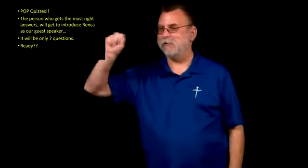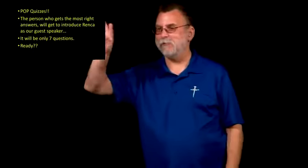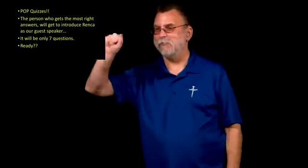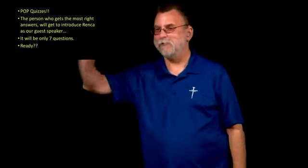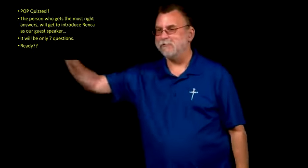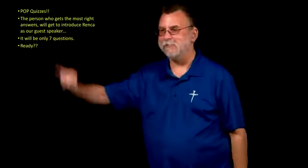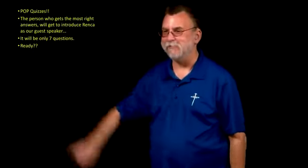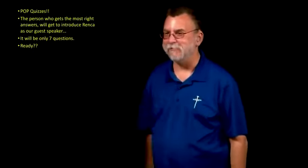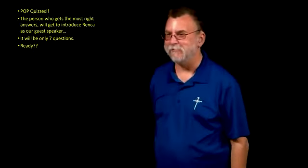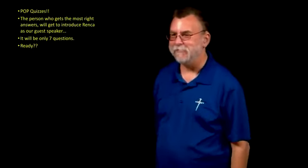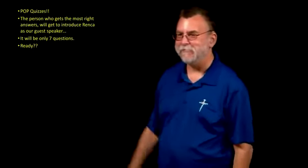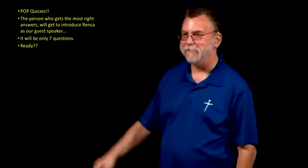here.